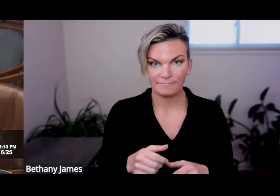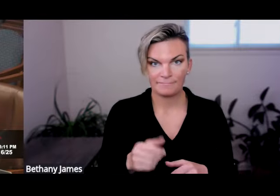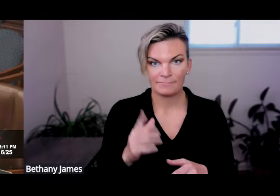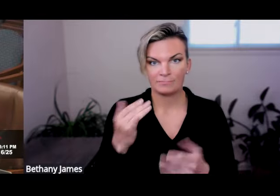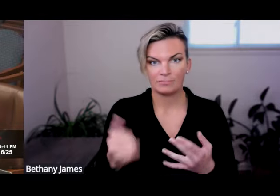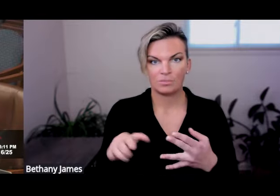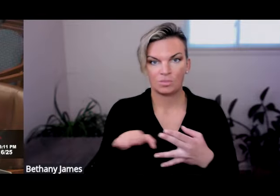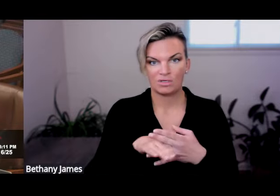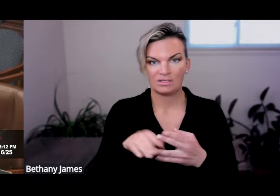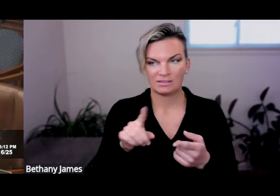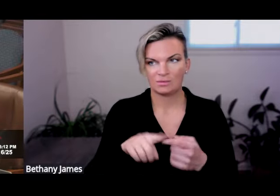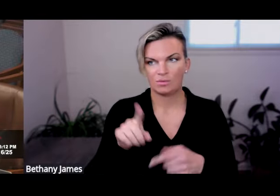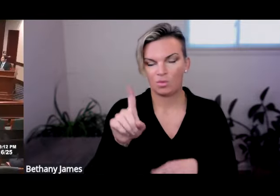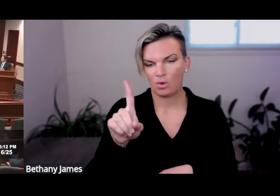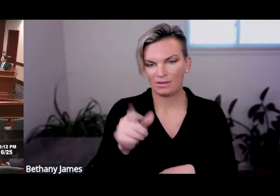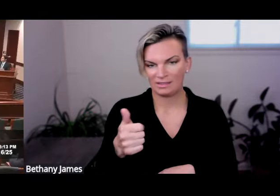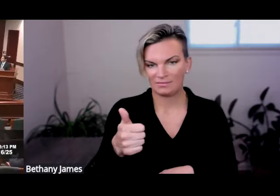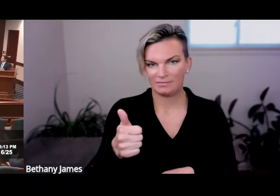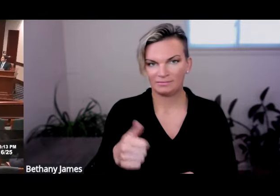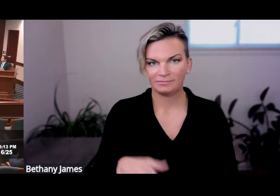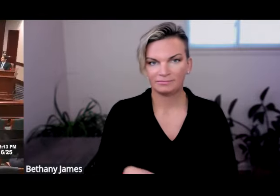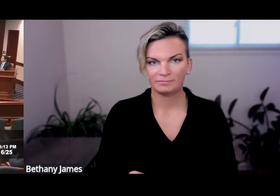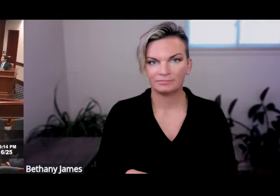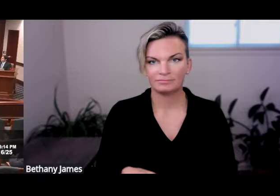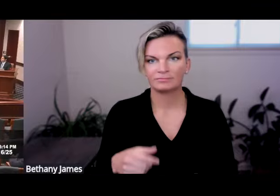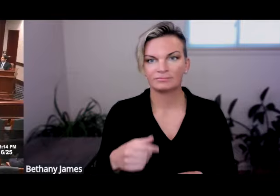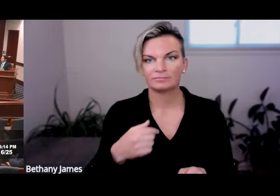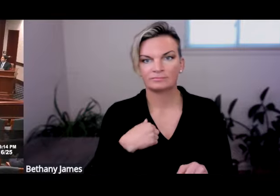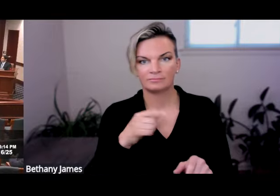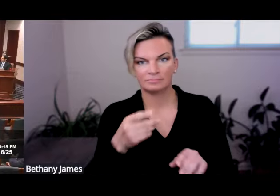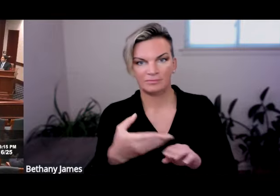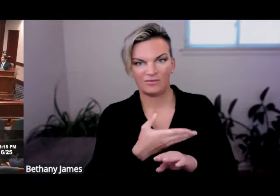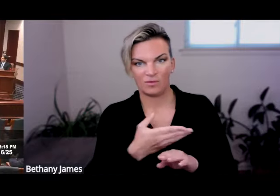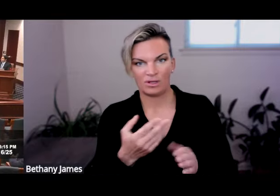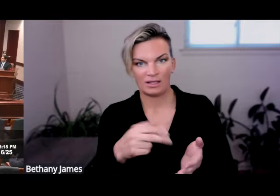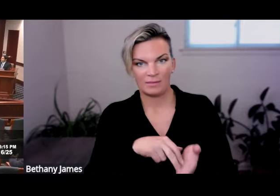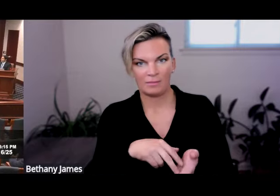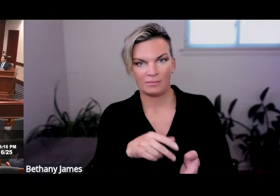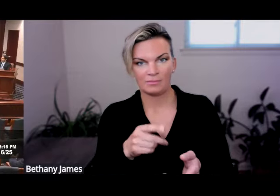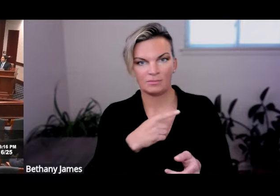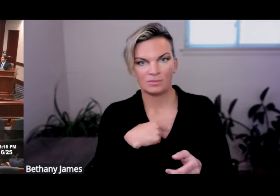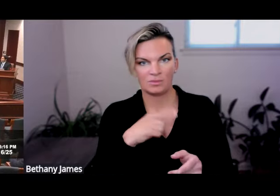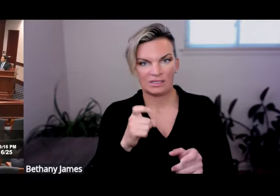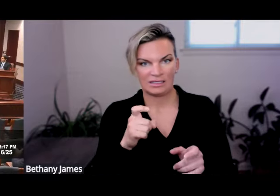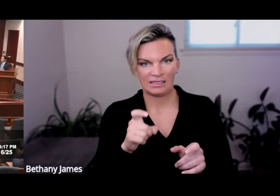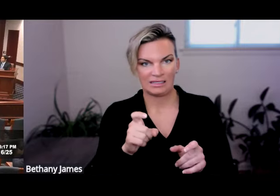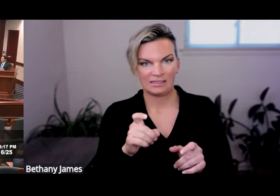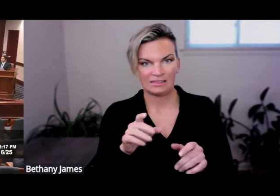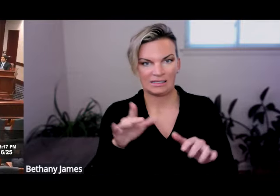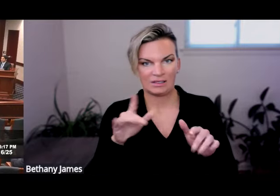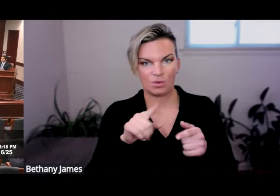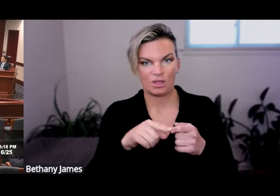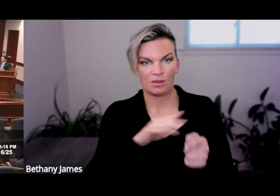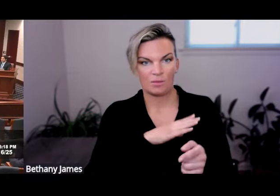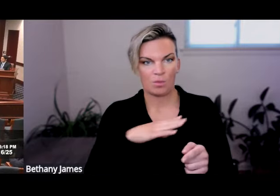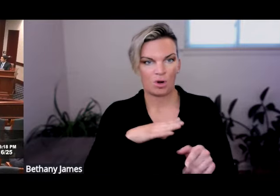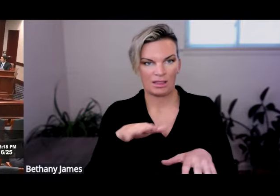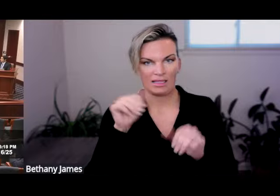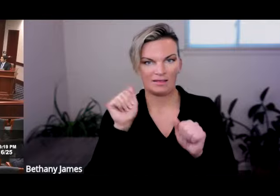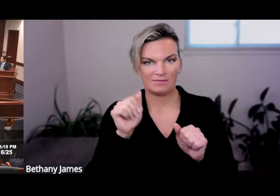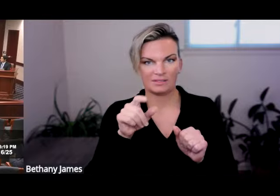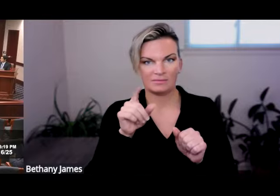until 1:10. I will say we do, just before everybody gets up, we do need to clear the room when the board leaves. I was